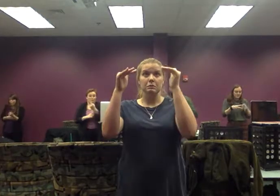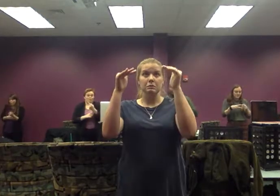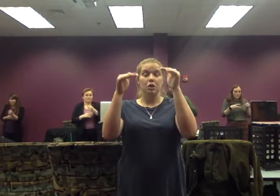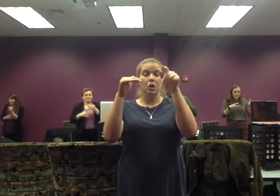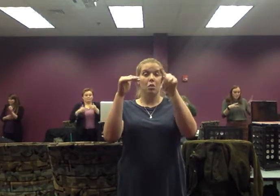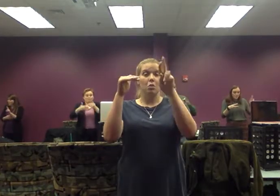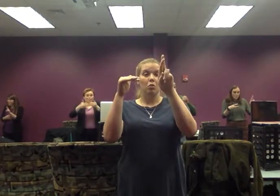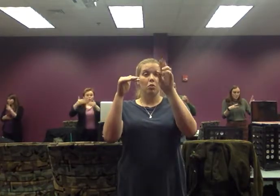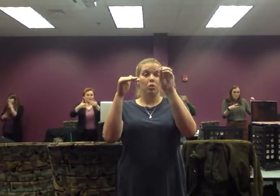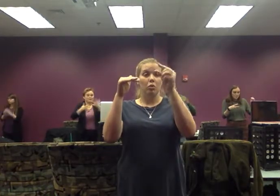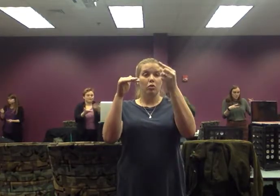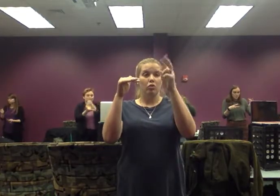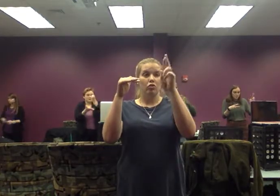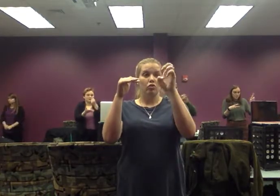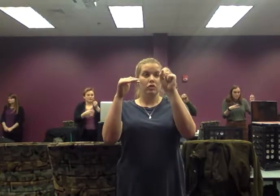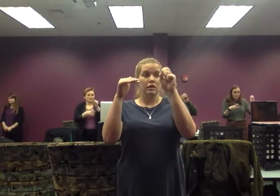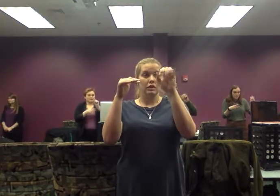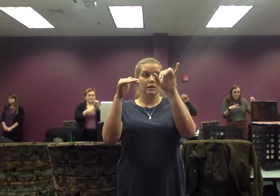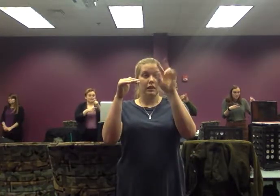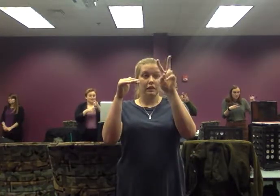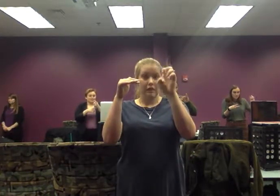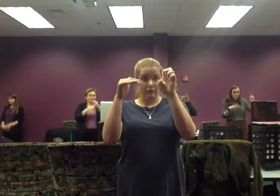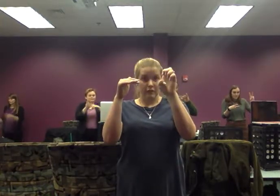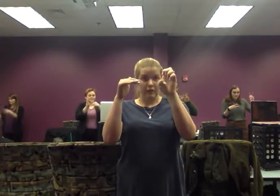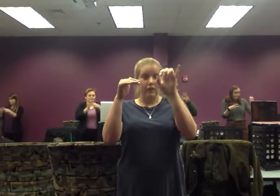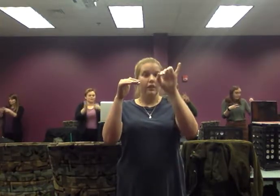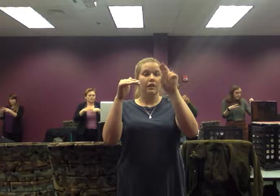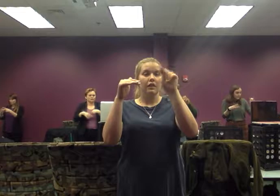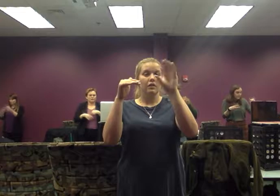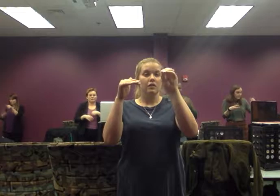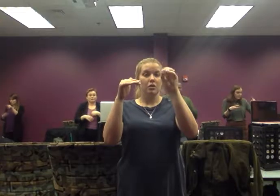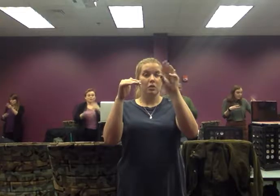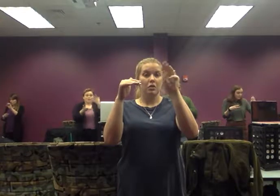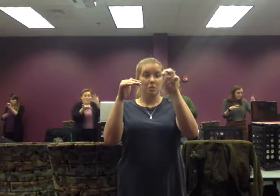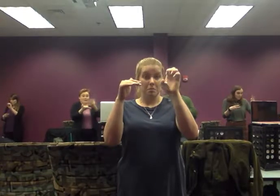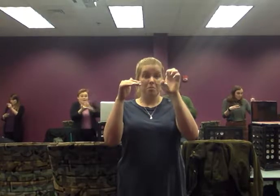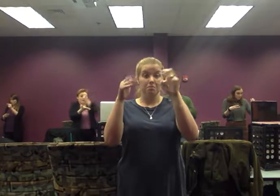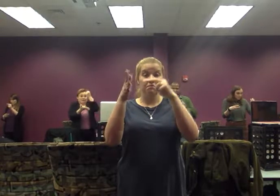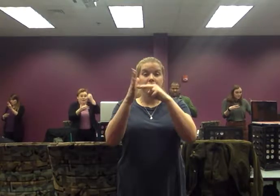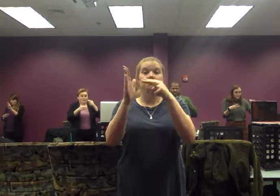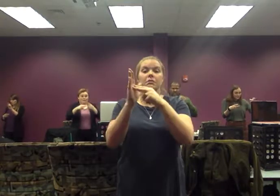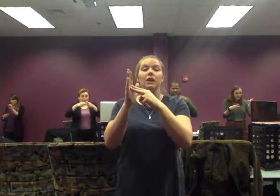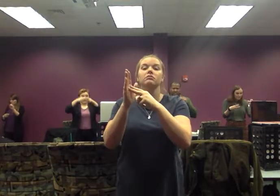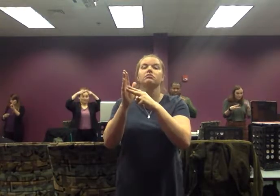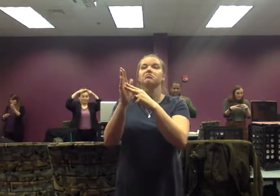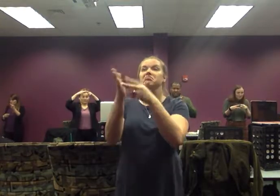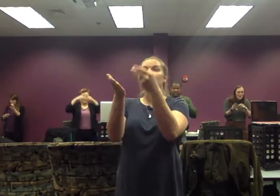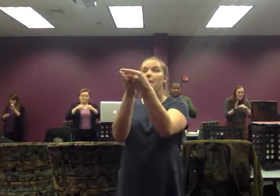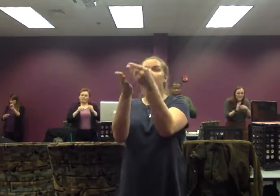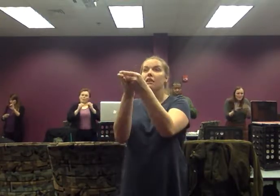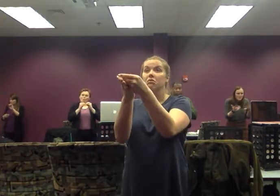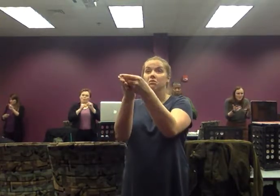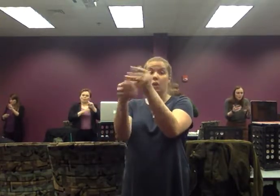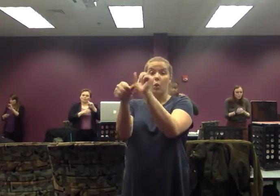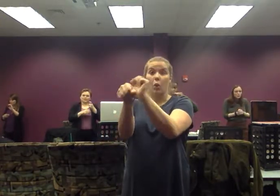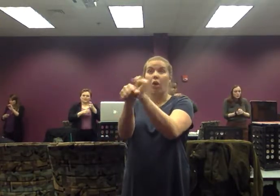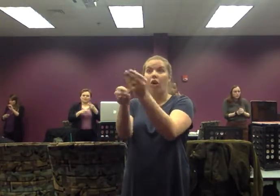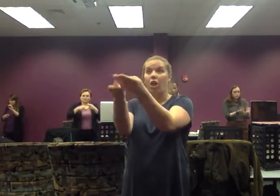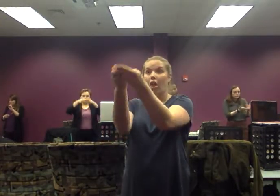that you increase the amount of tax as the income increases. In a way, you